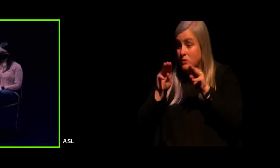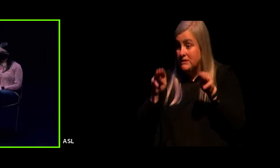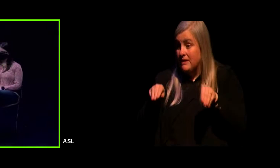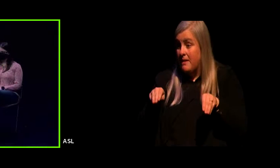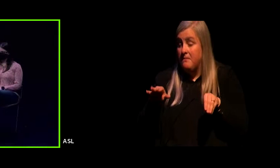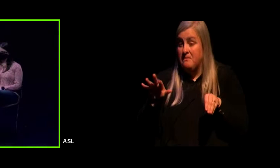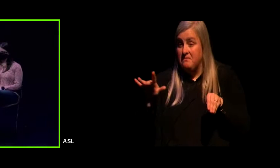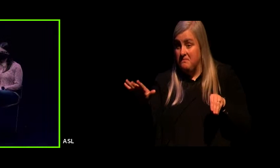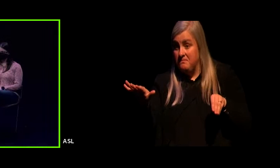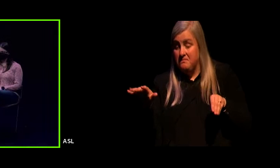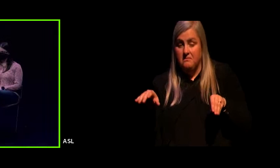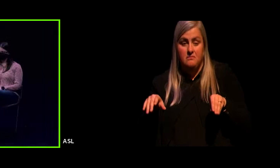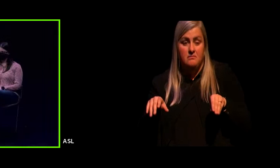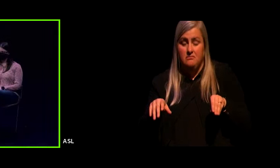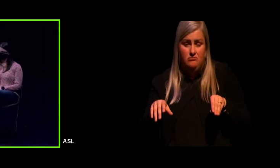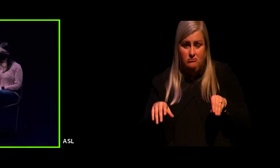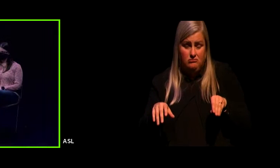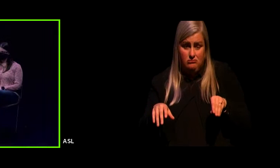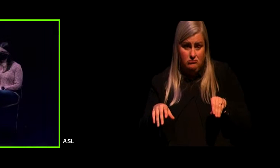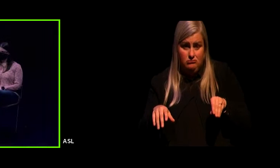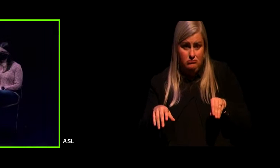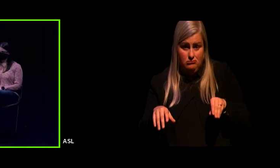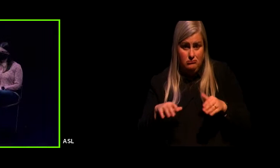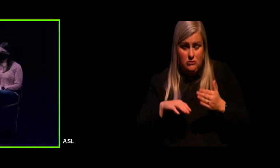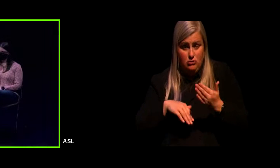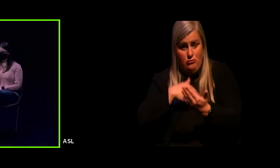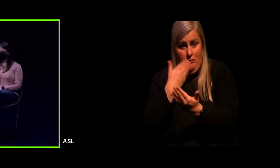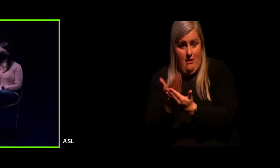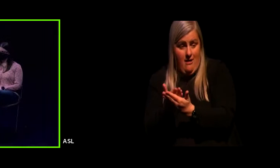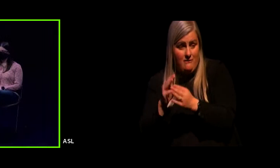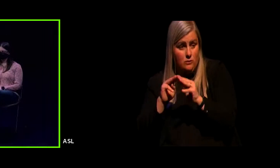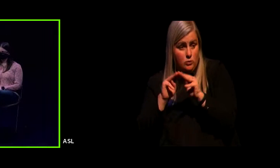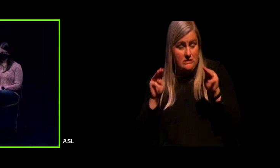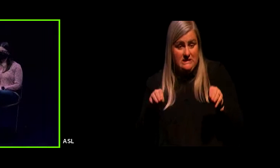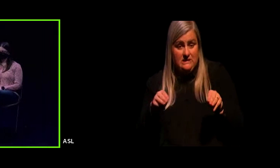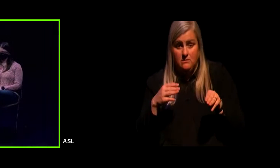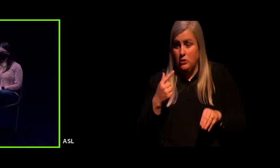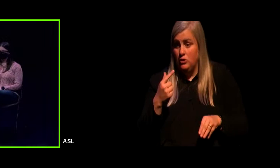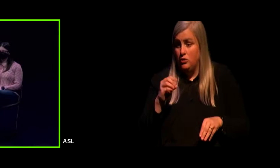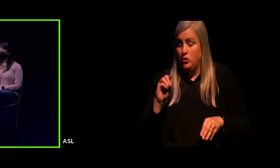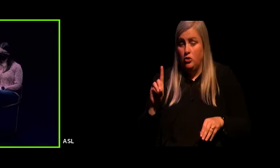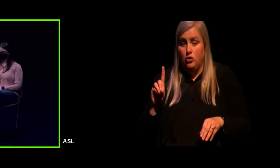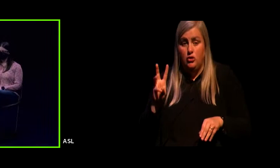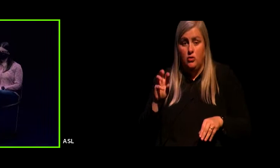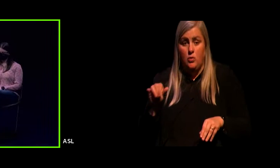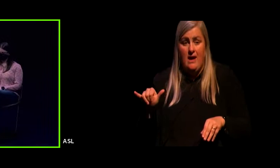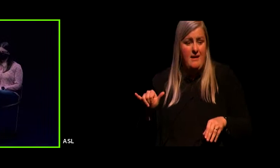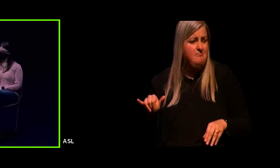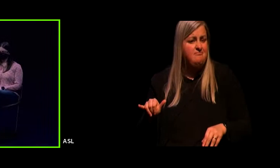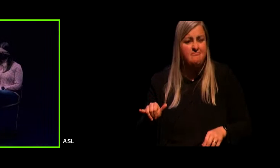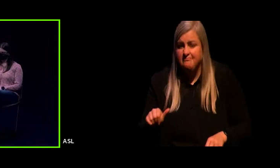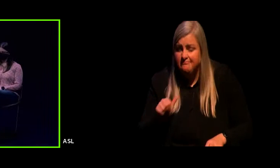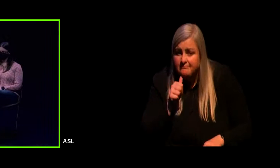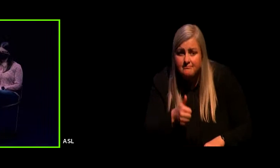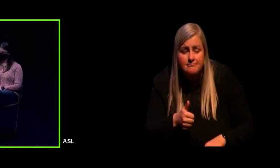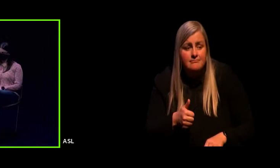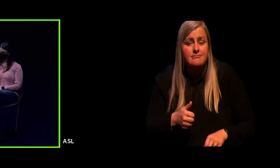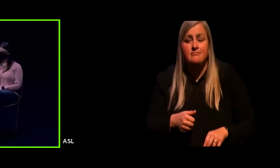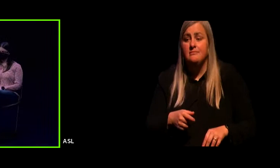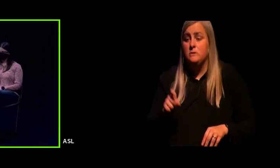museums, in fact, did not necessarily arrive to these museums in a good way. We're not meant for museums. We're not meant to